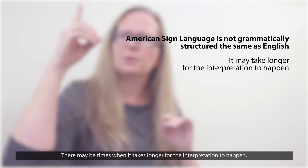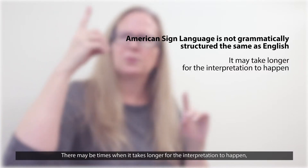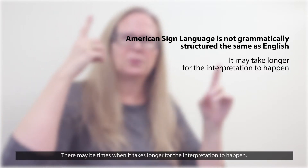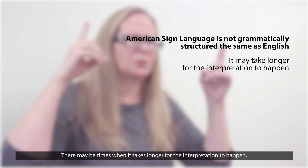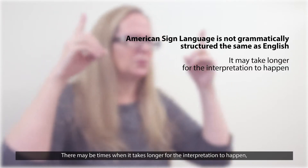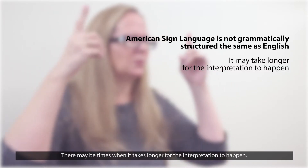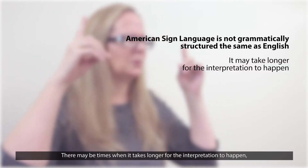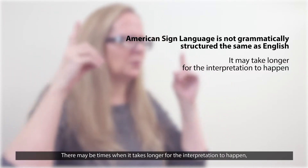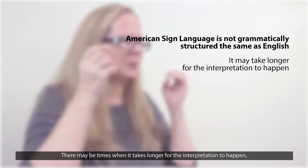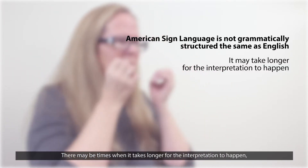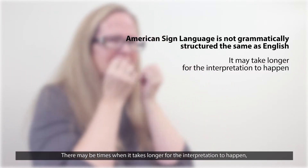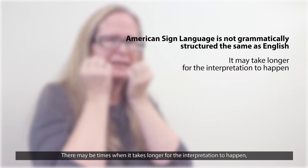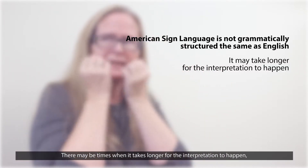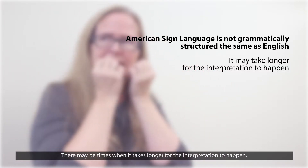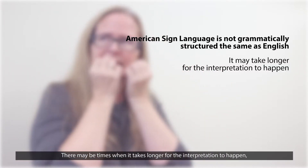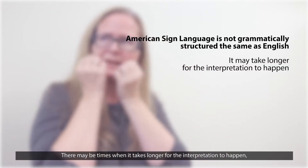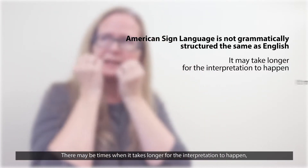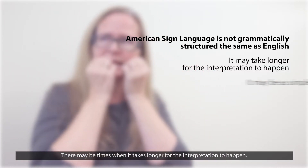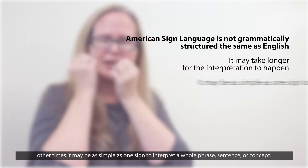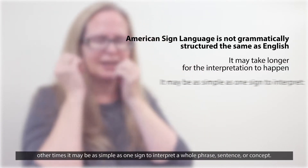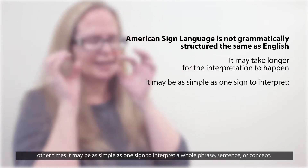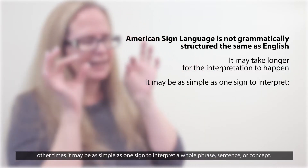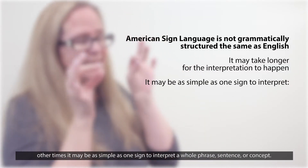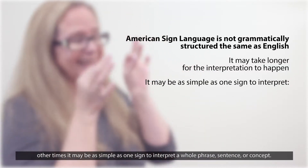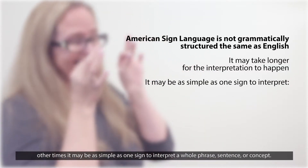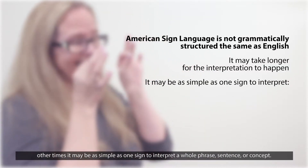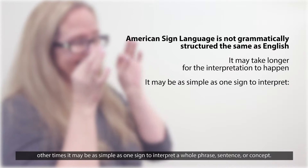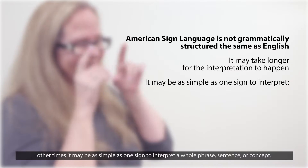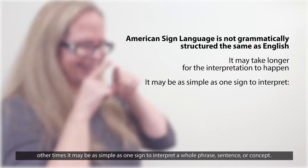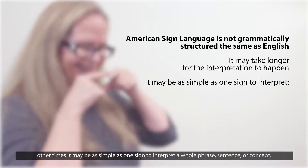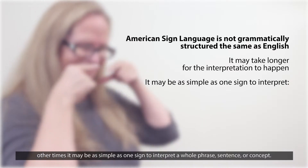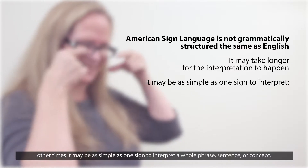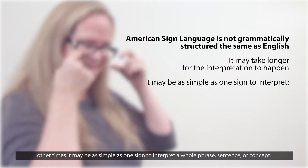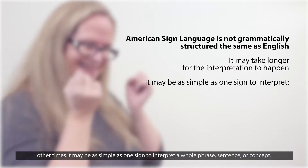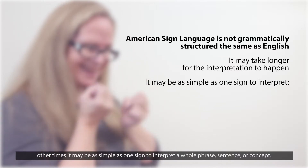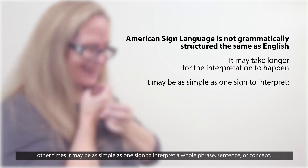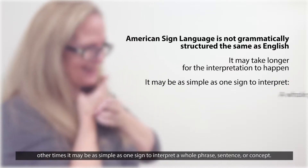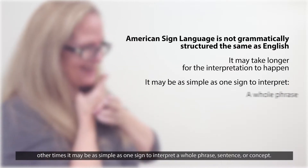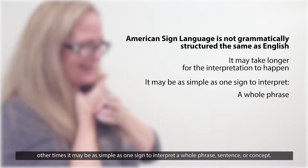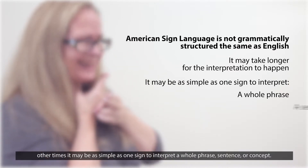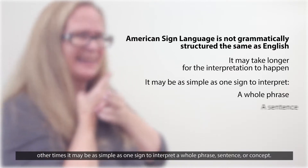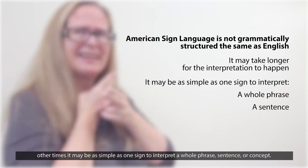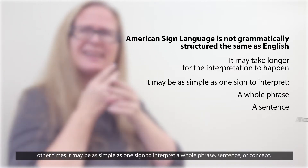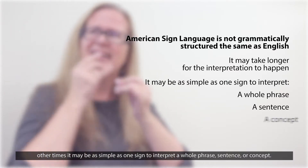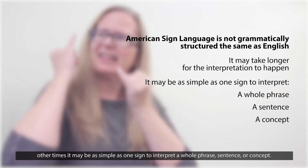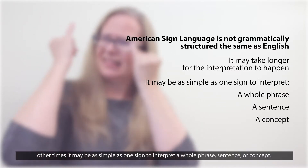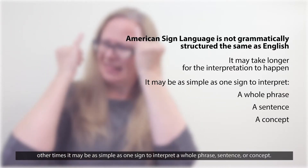when it takes longer for the interpretation to happen. Other times it may be as simple as one sign to interpret a whole phrase, sentence, or concept.